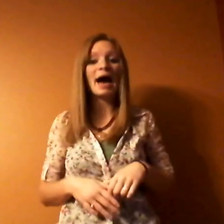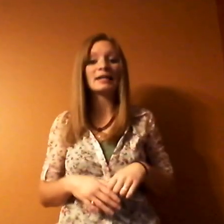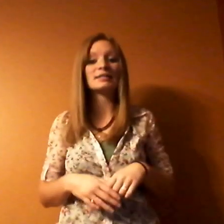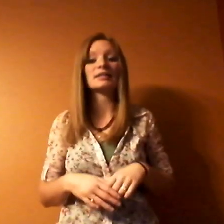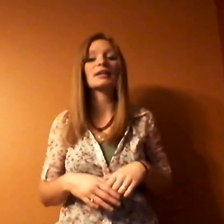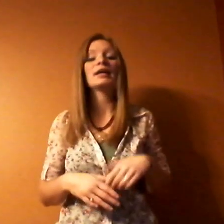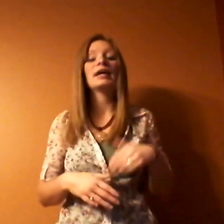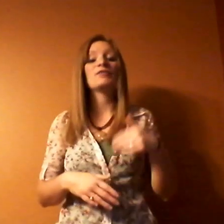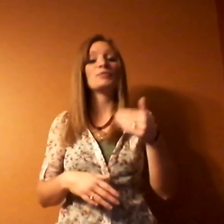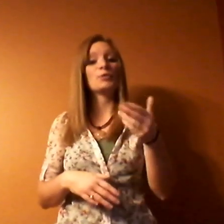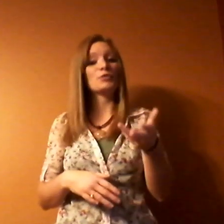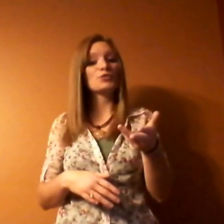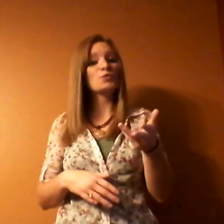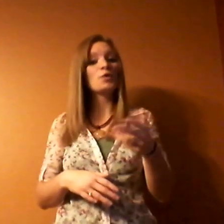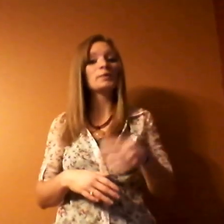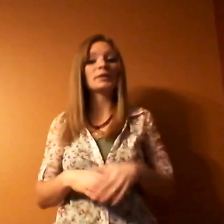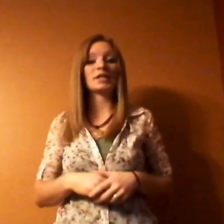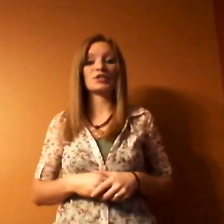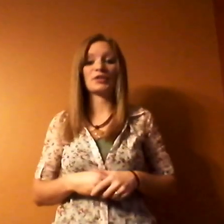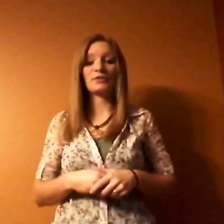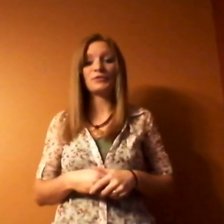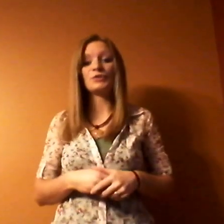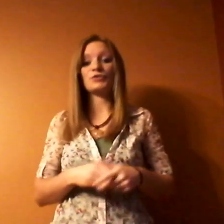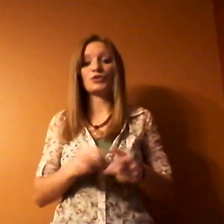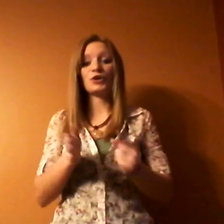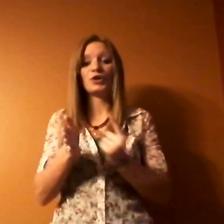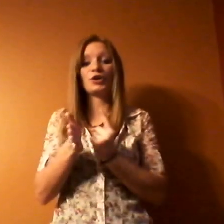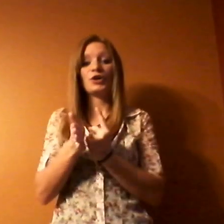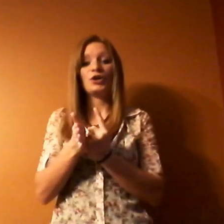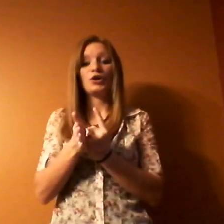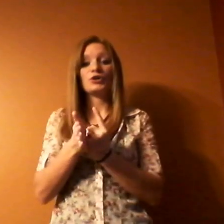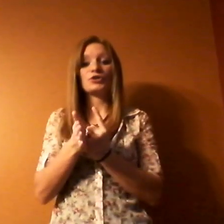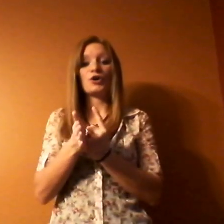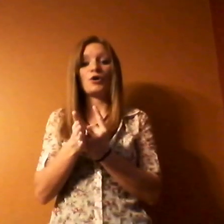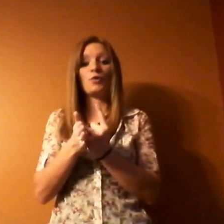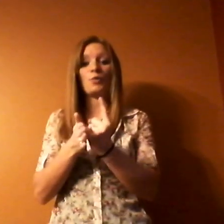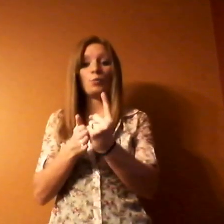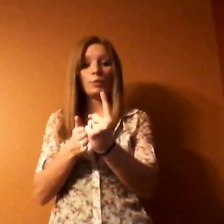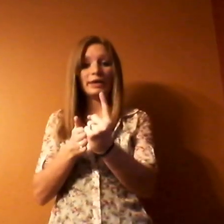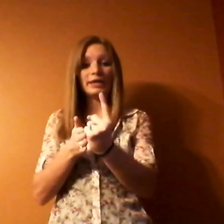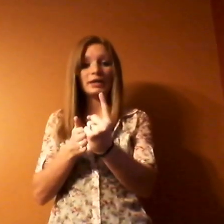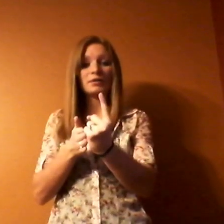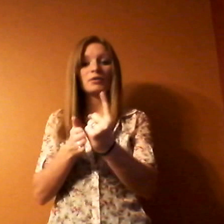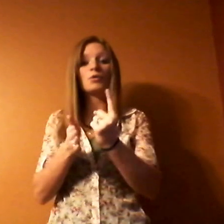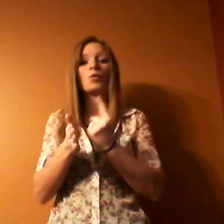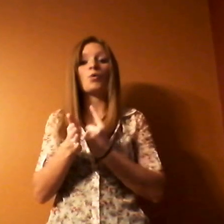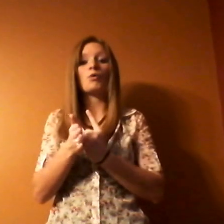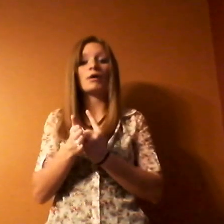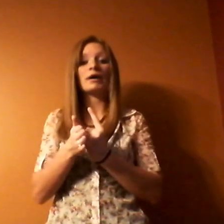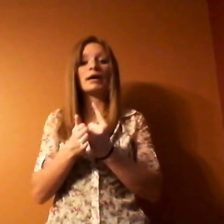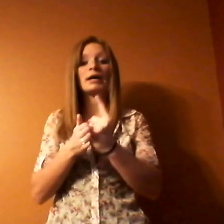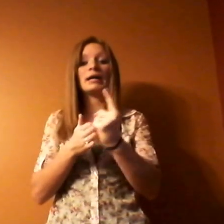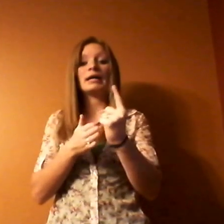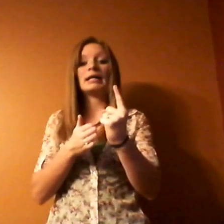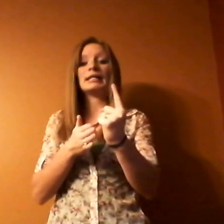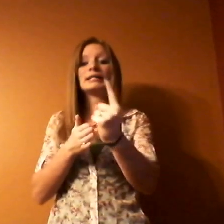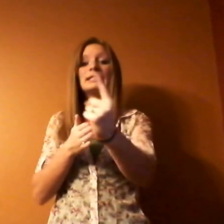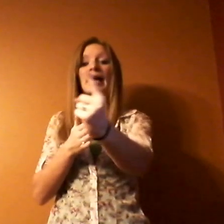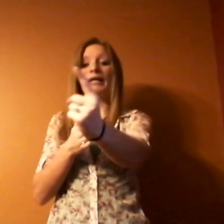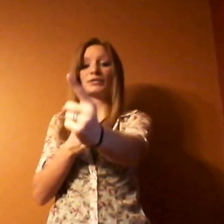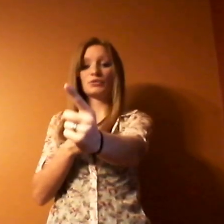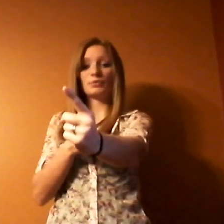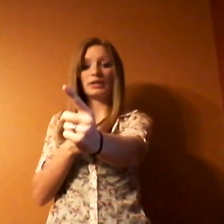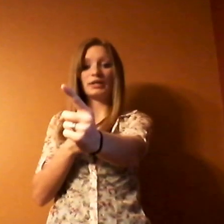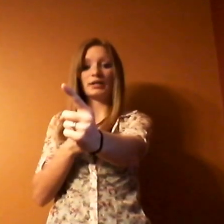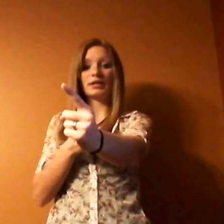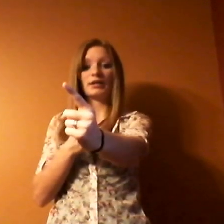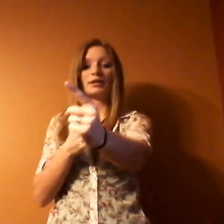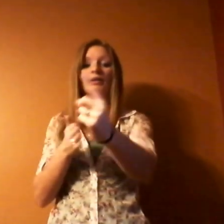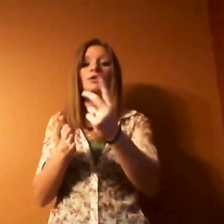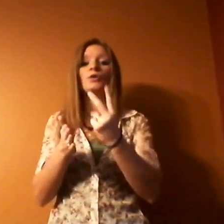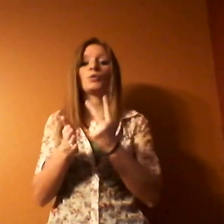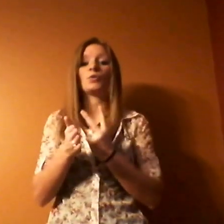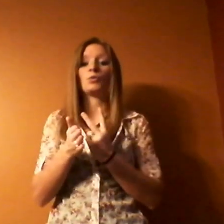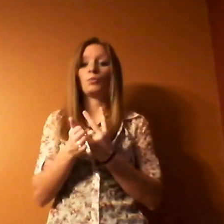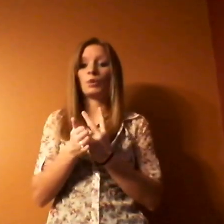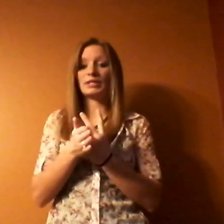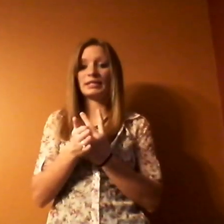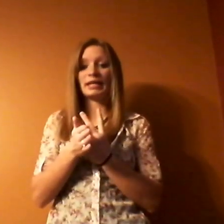past. If it moves forward, it's in the future. So week or next week. Once